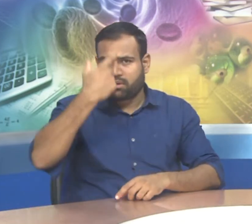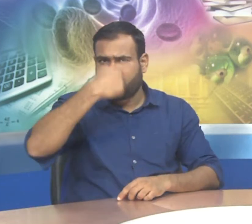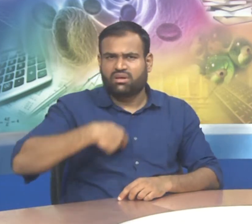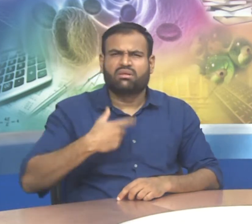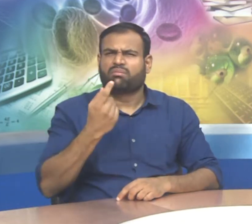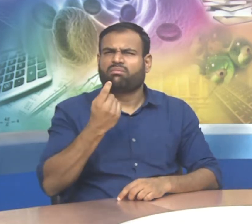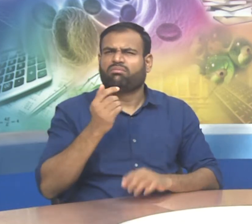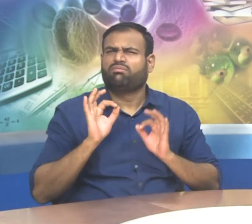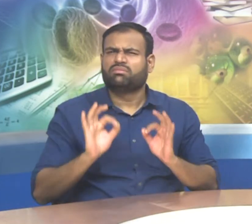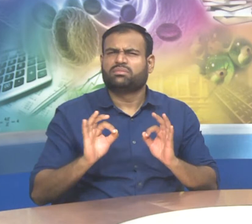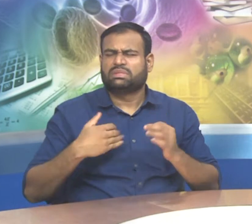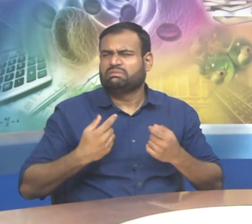Money lender.